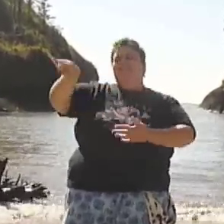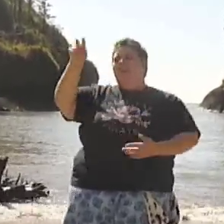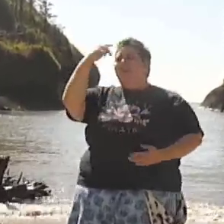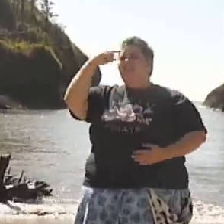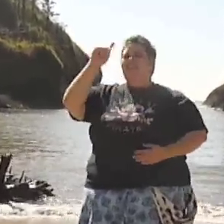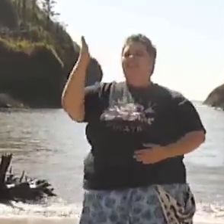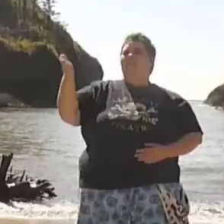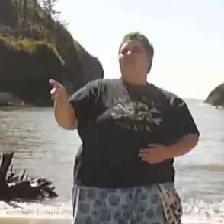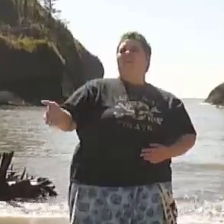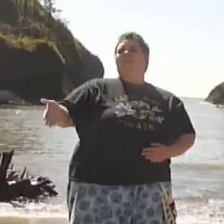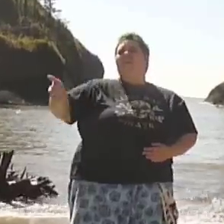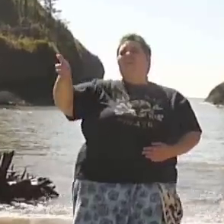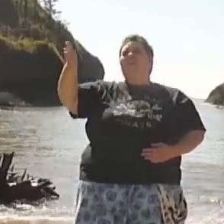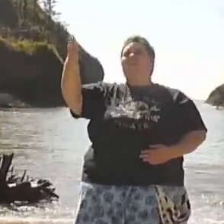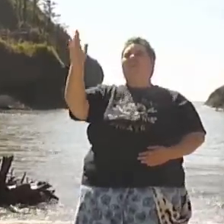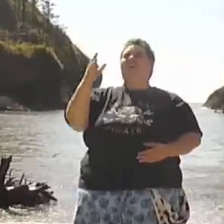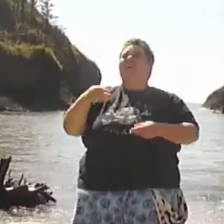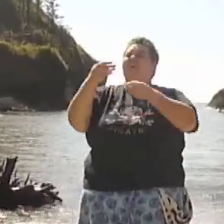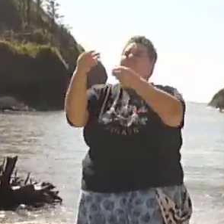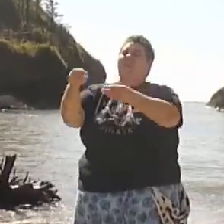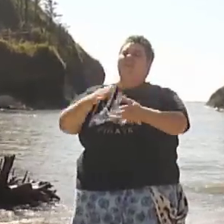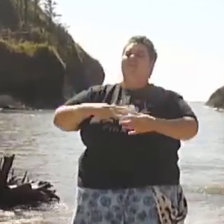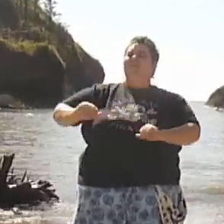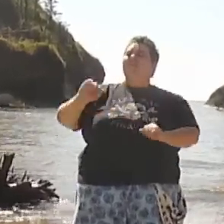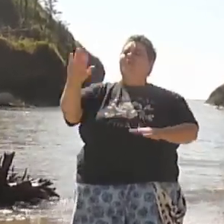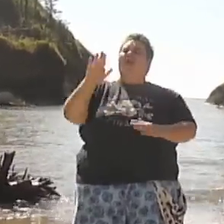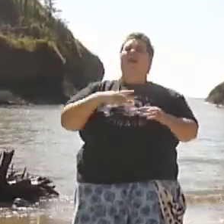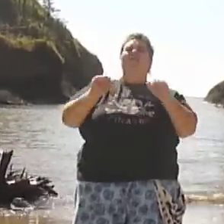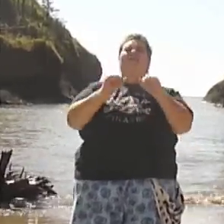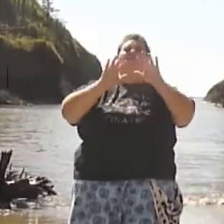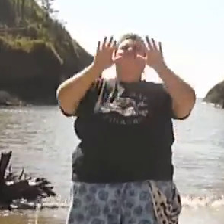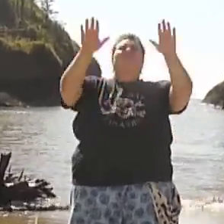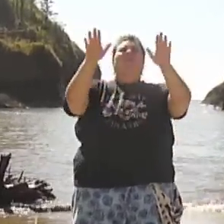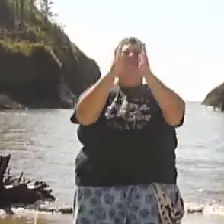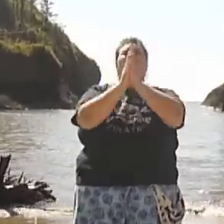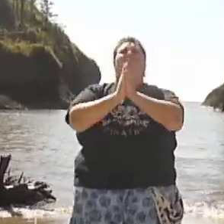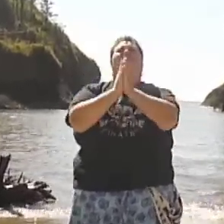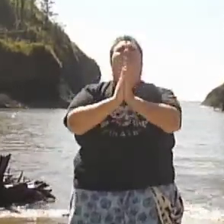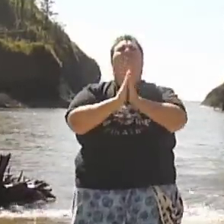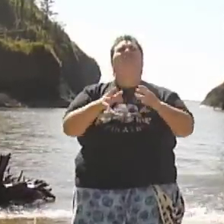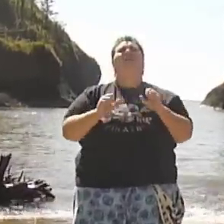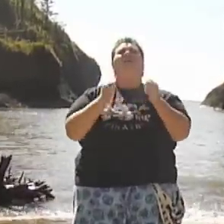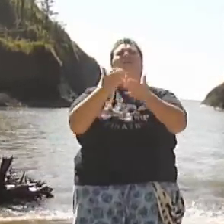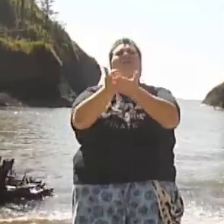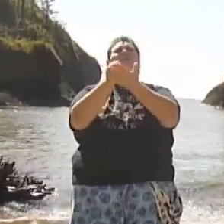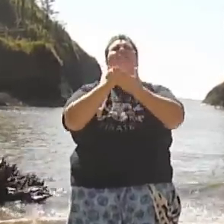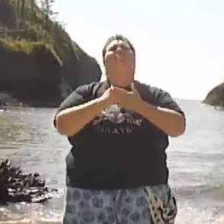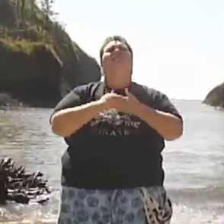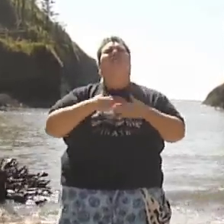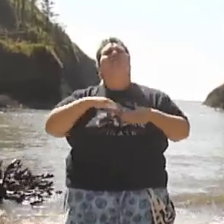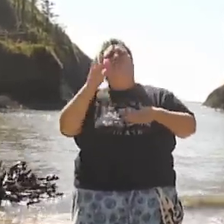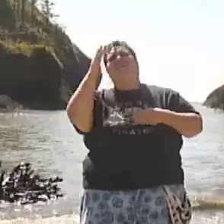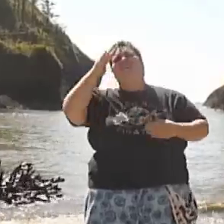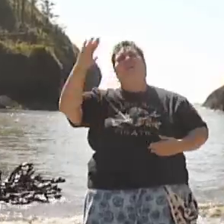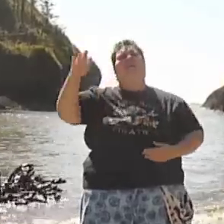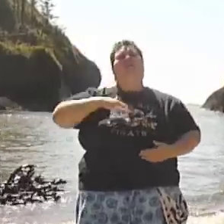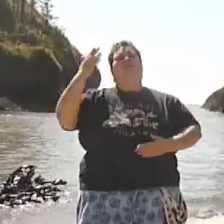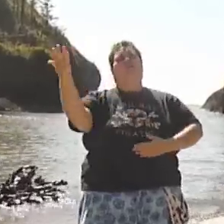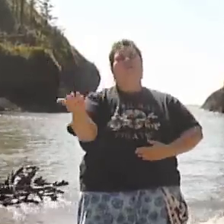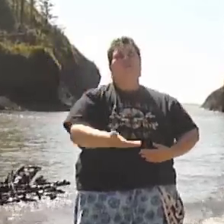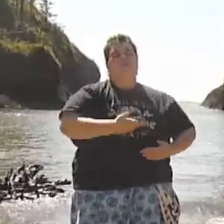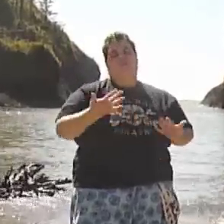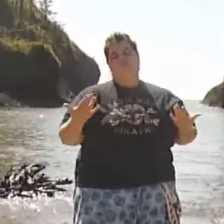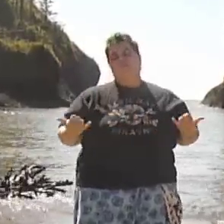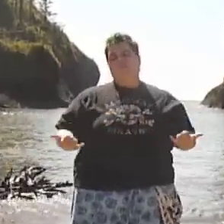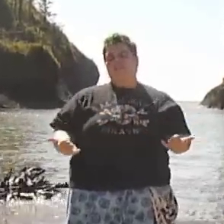float across the waves are rolling. My water feet must fell in hand. Stay hail and welcome now.